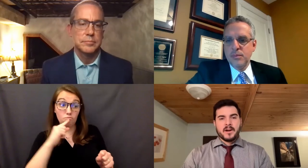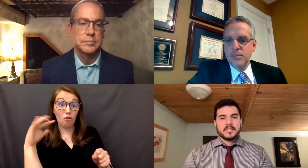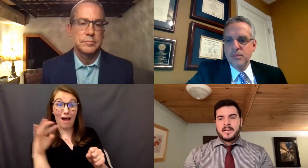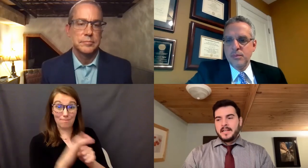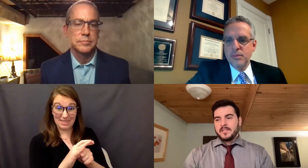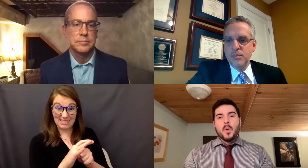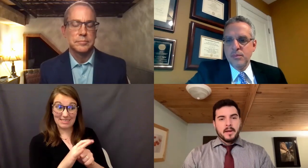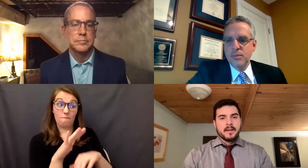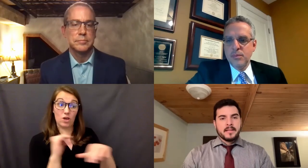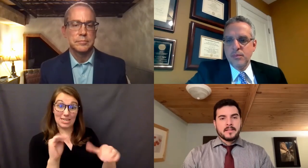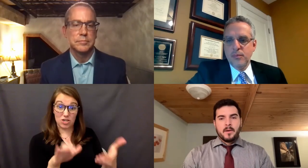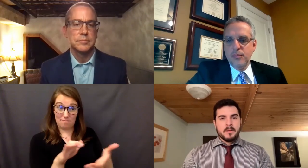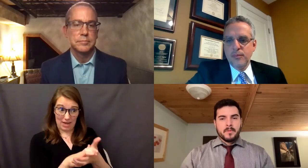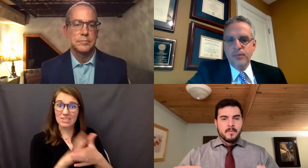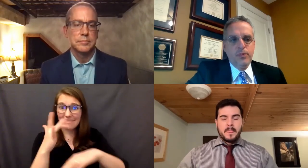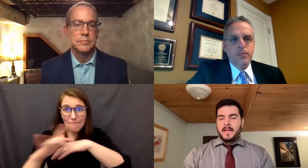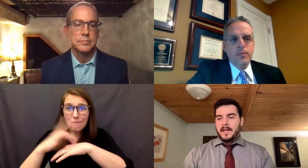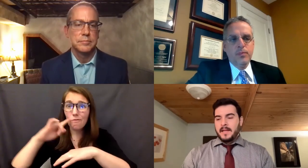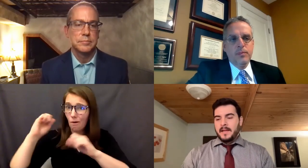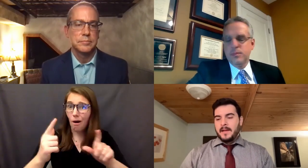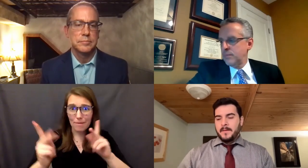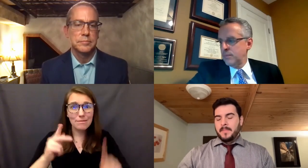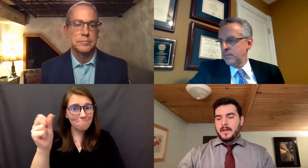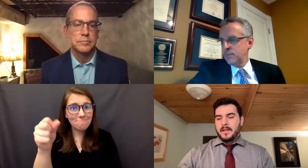of marriage is open to all people.